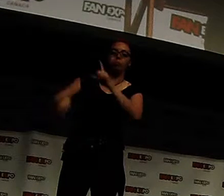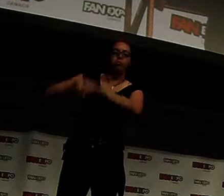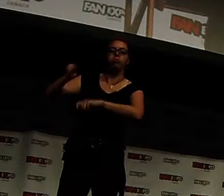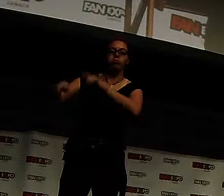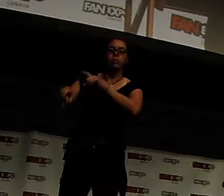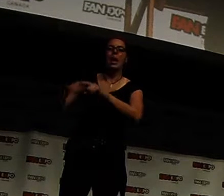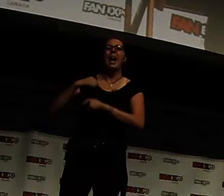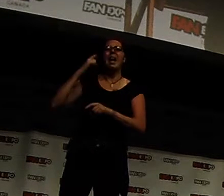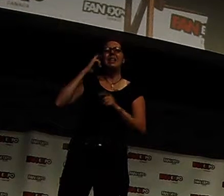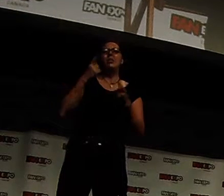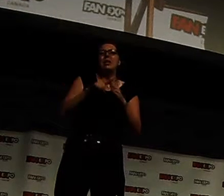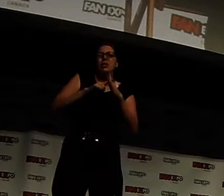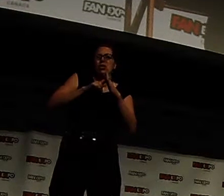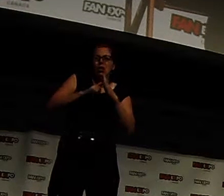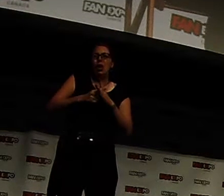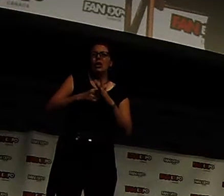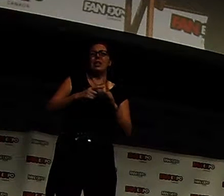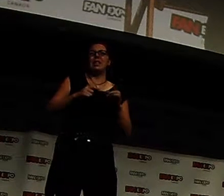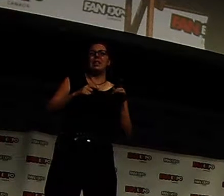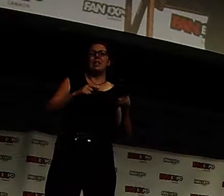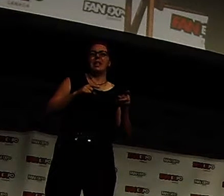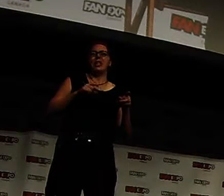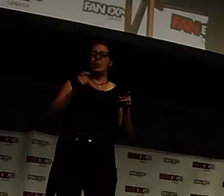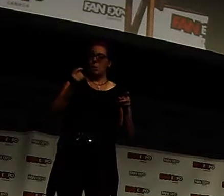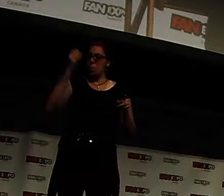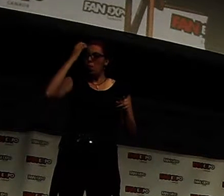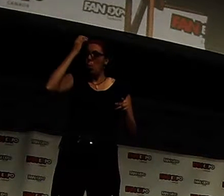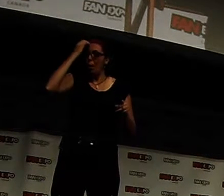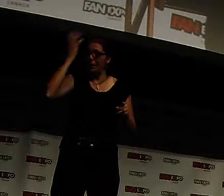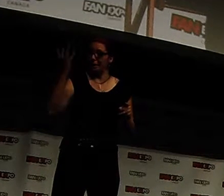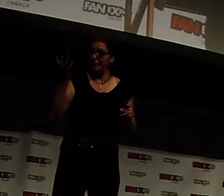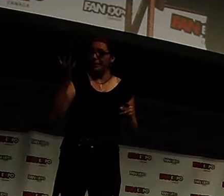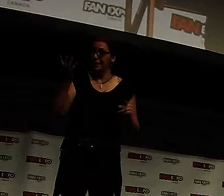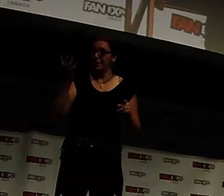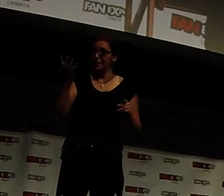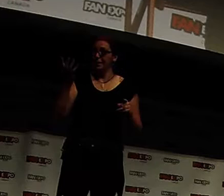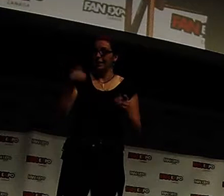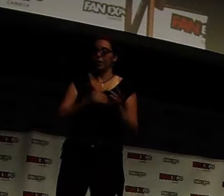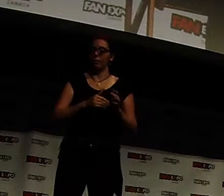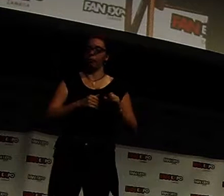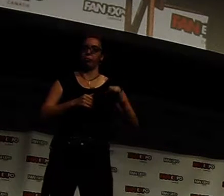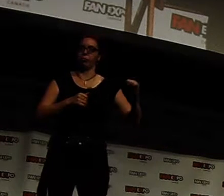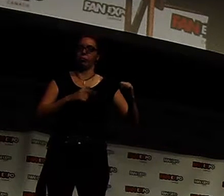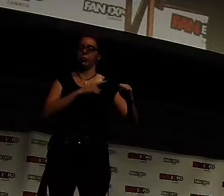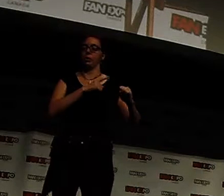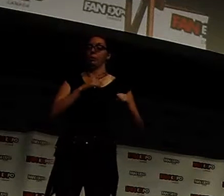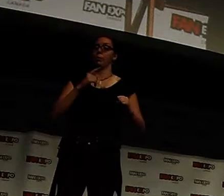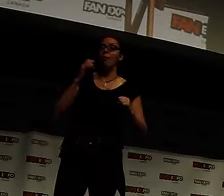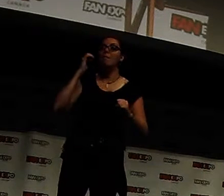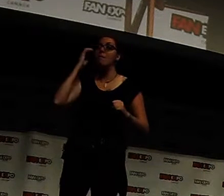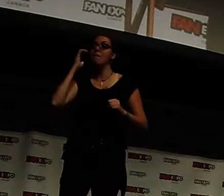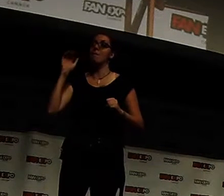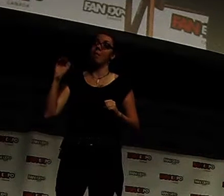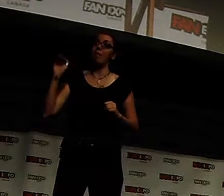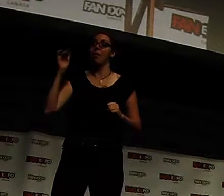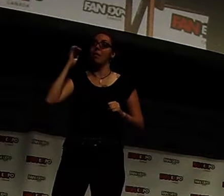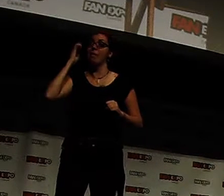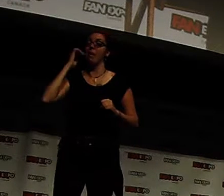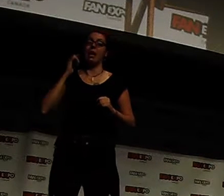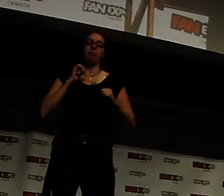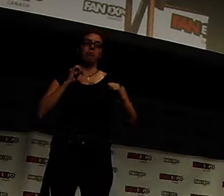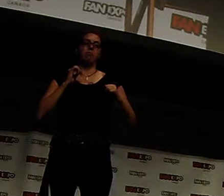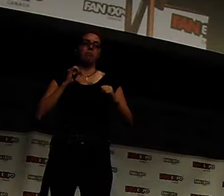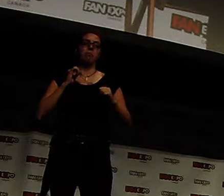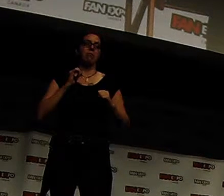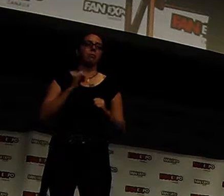she annoyed her way into his life and got him to like her, and it